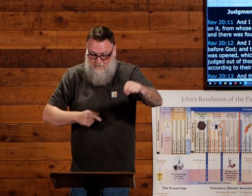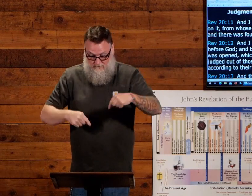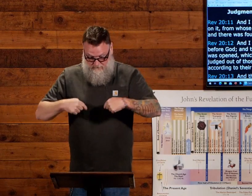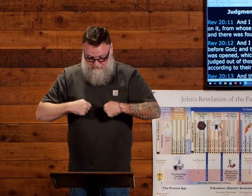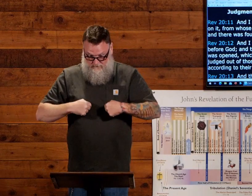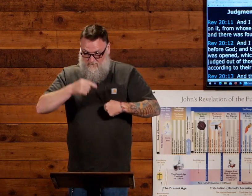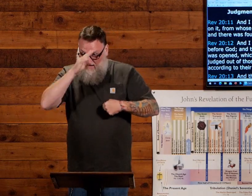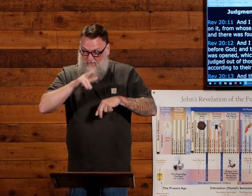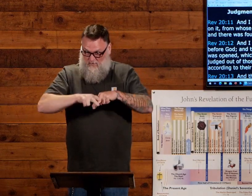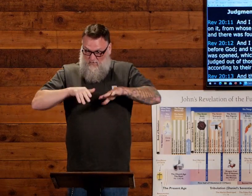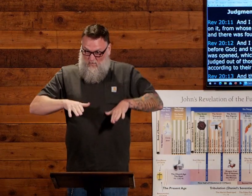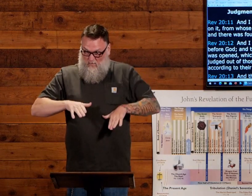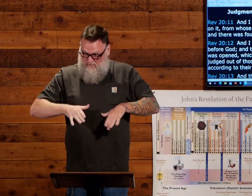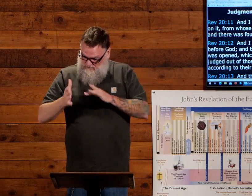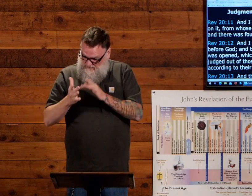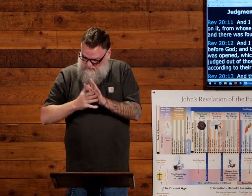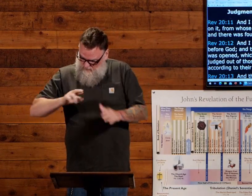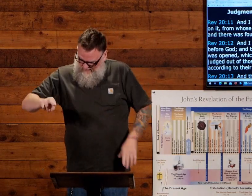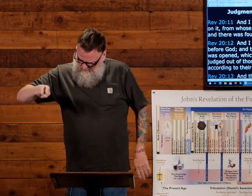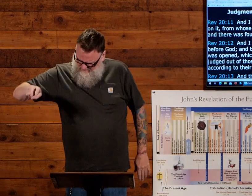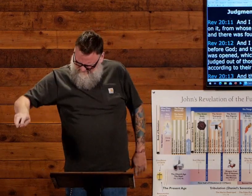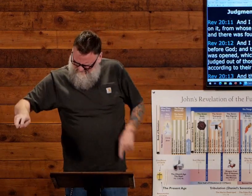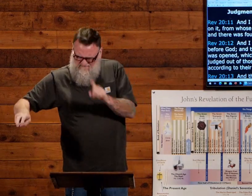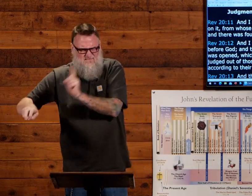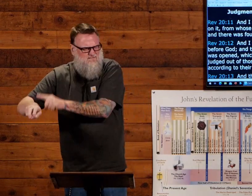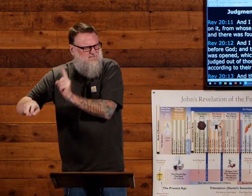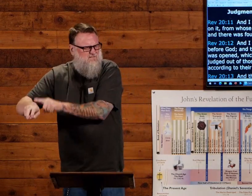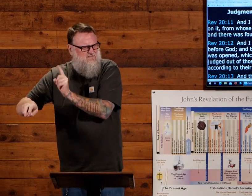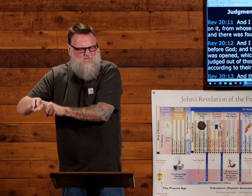Linda said authority. God is on a throne, Jesus on the right hand.